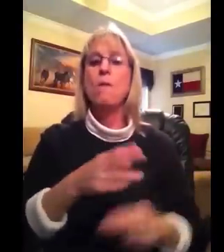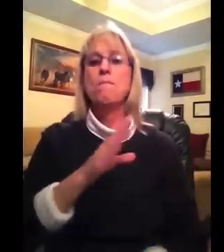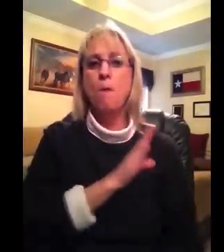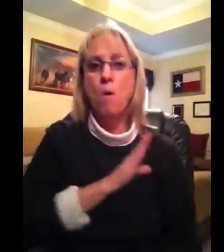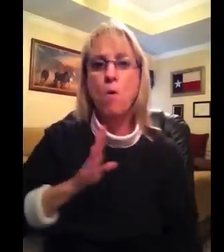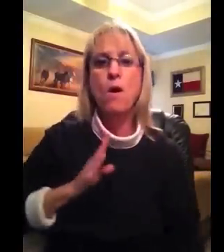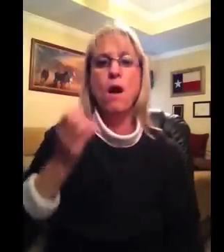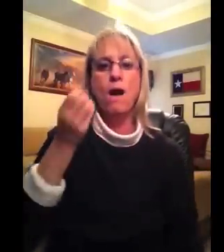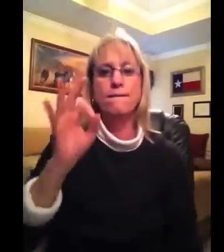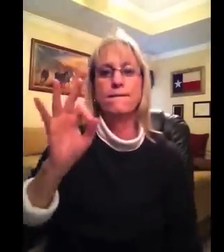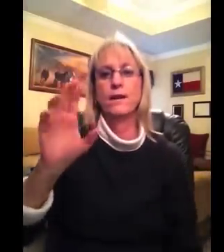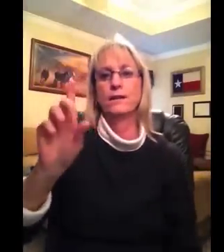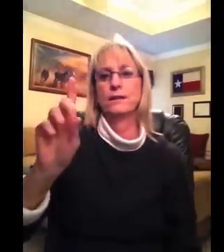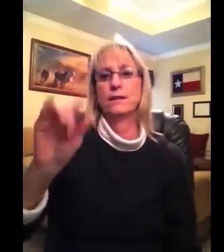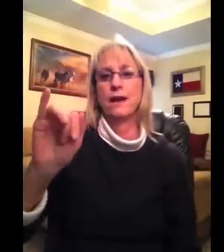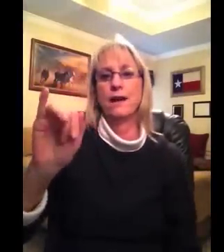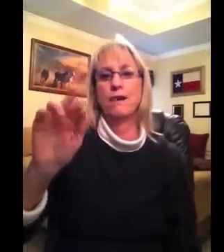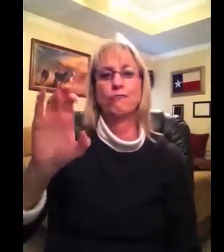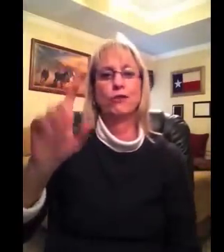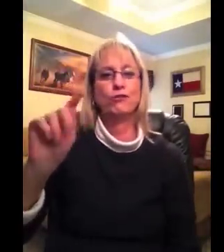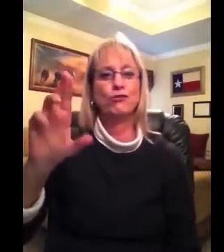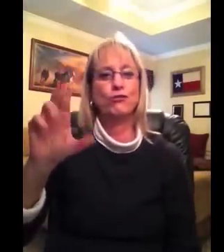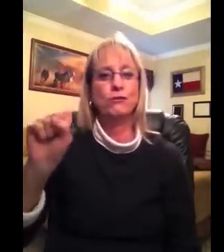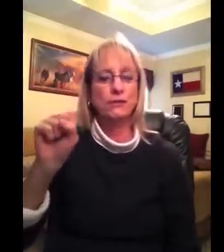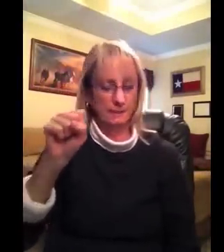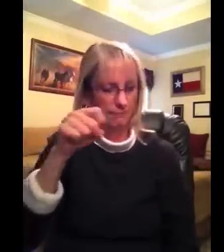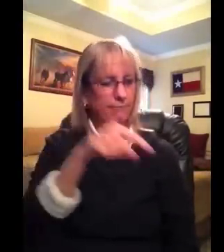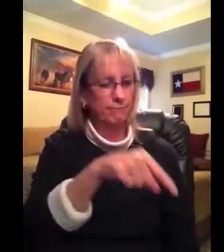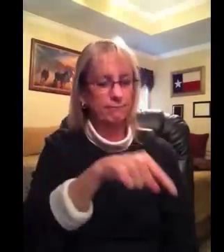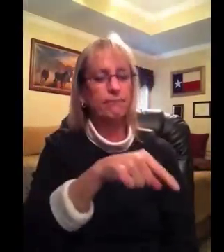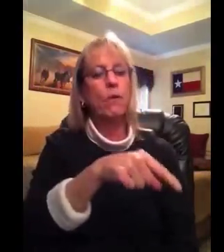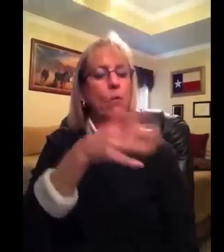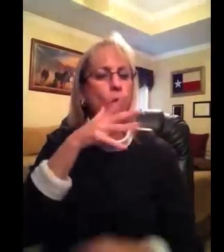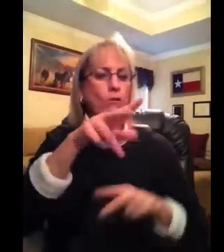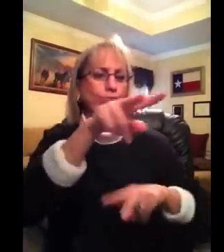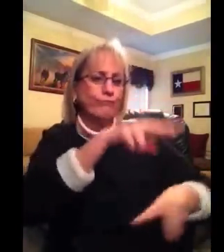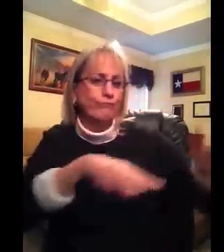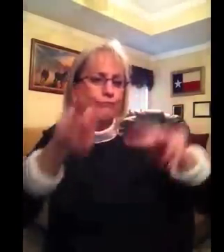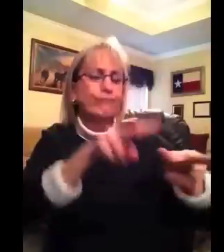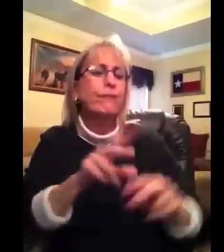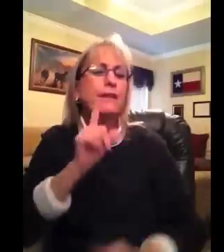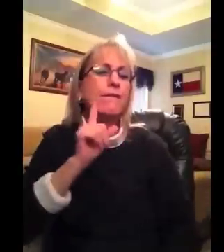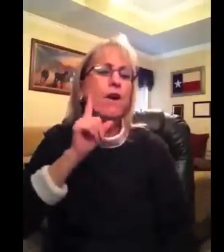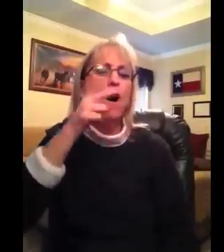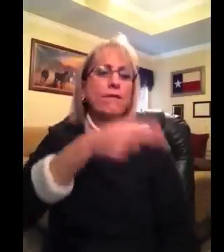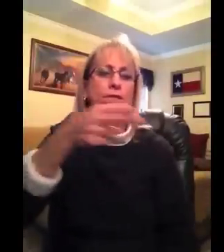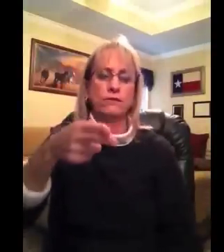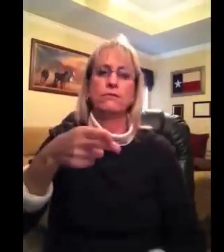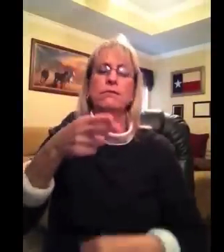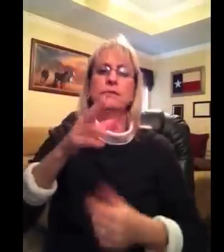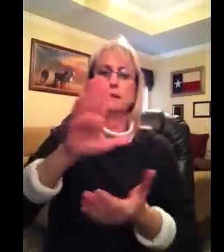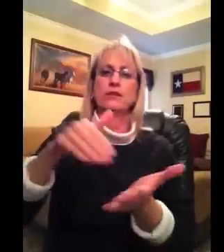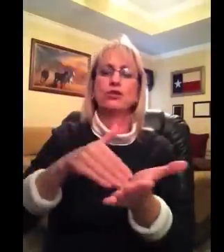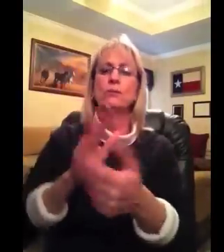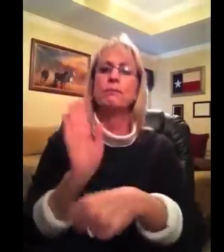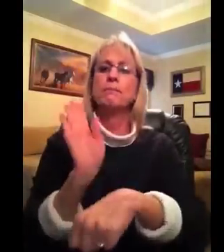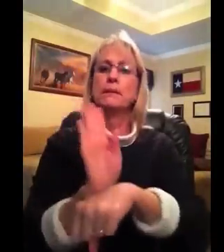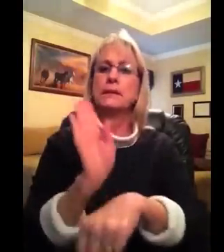the operations of the center and will be called the Board of Directors. They'll oversee the management